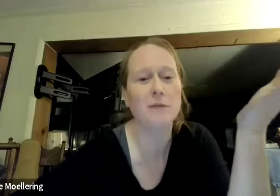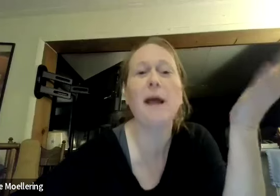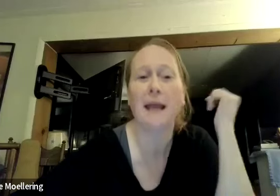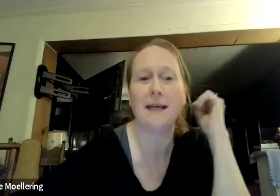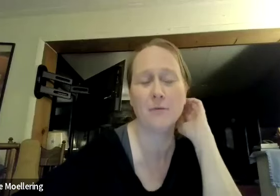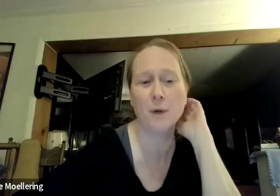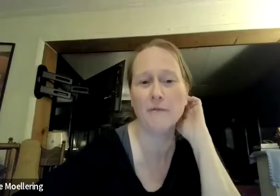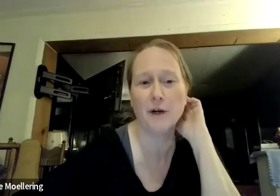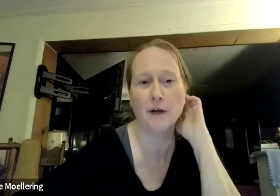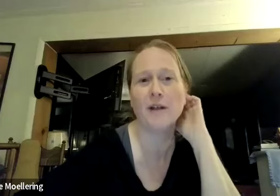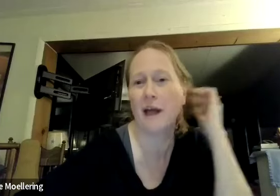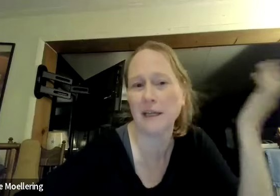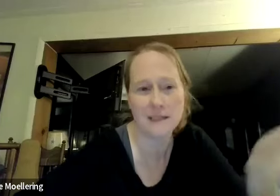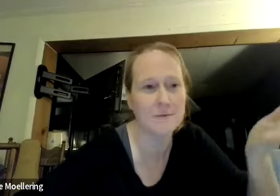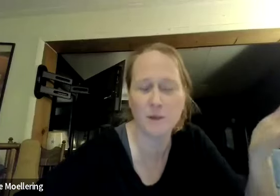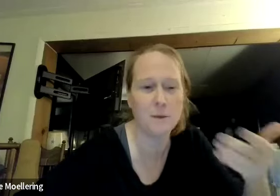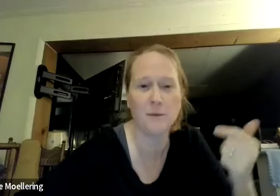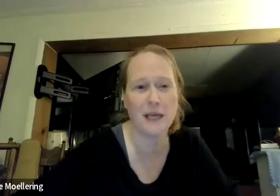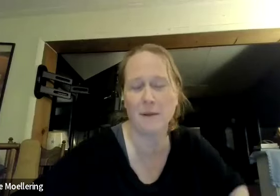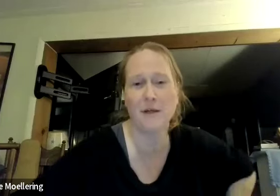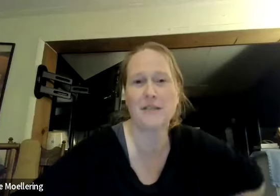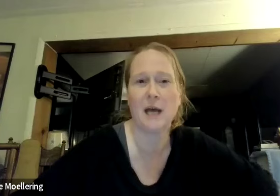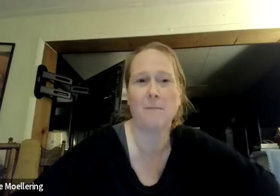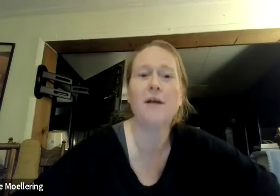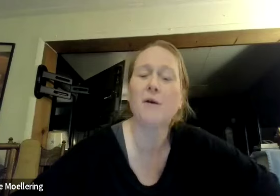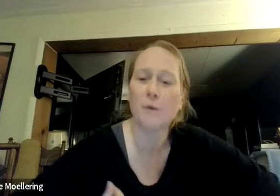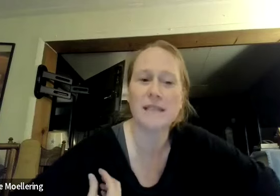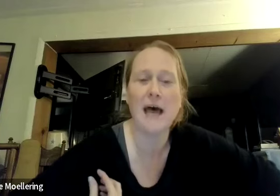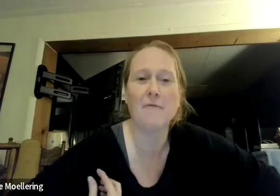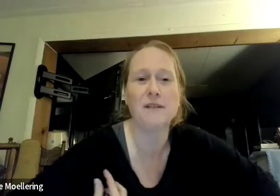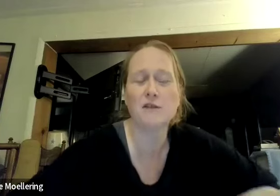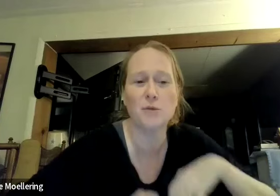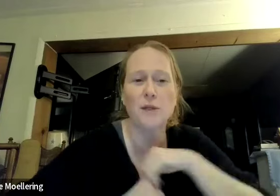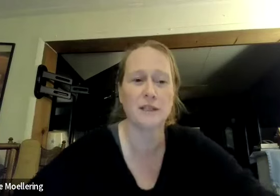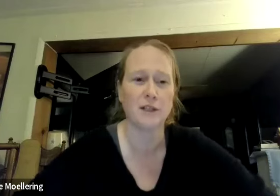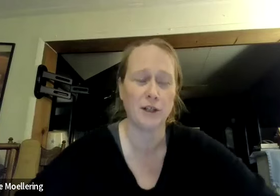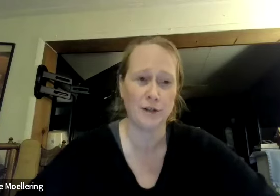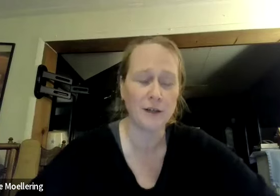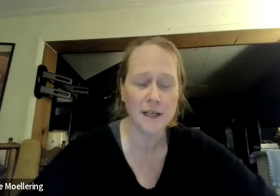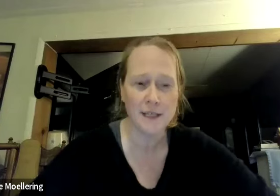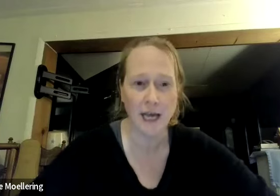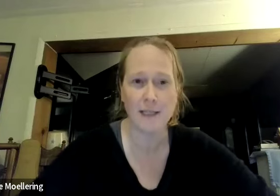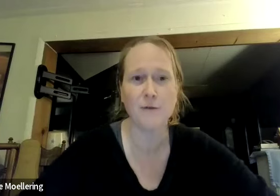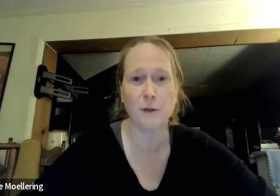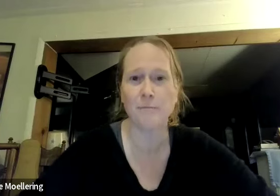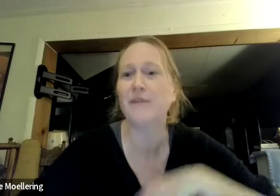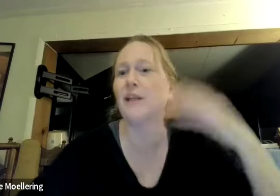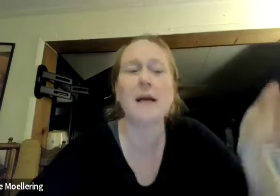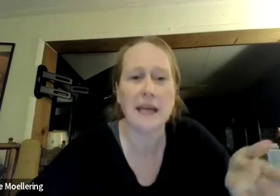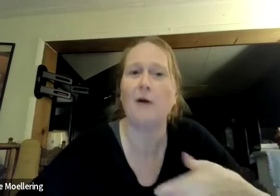a bank, and one of her clients, one of the people that came in all the time, was deaf, and so she wanted to learn signs for,